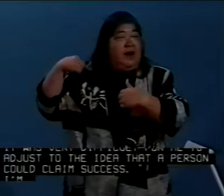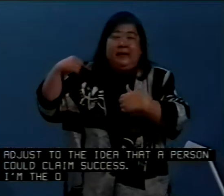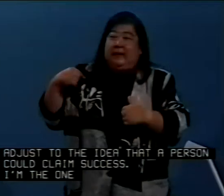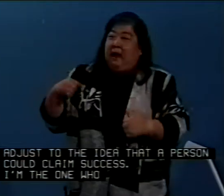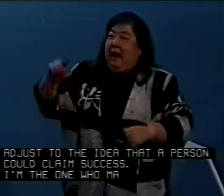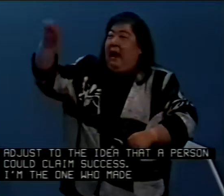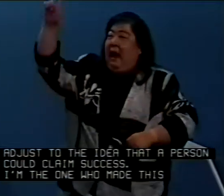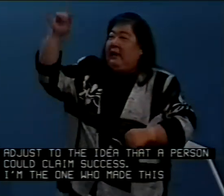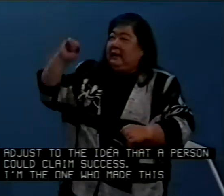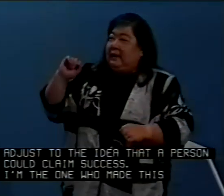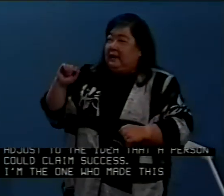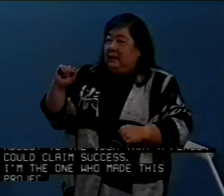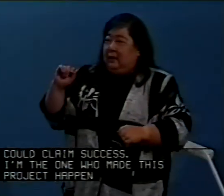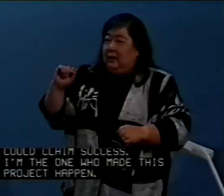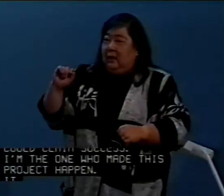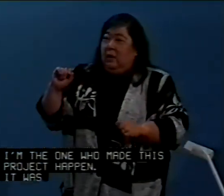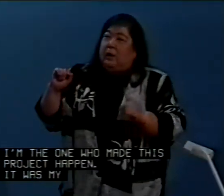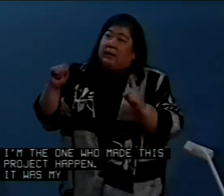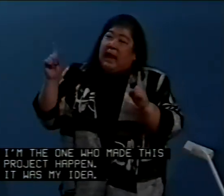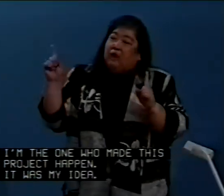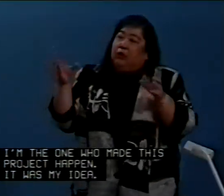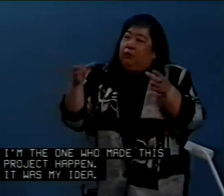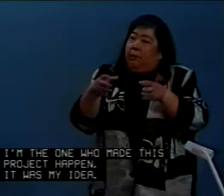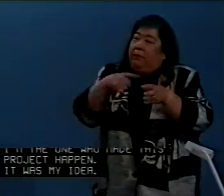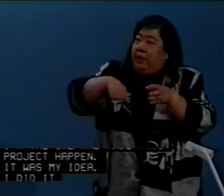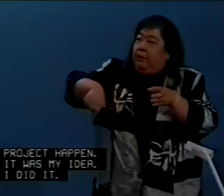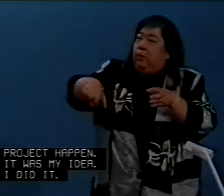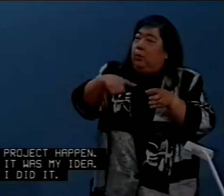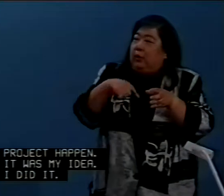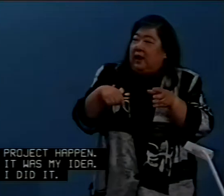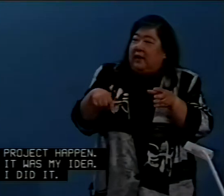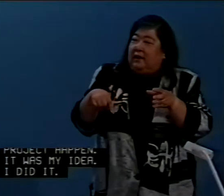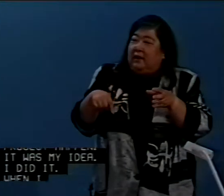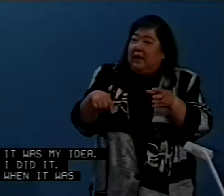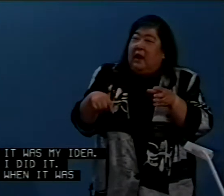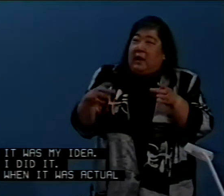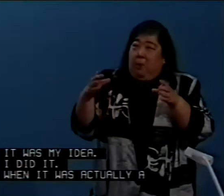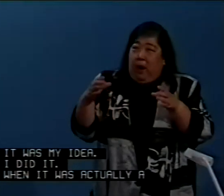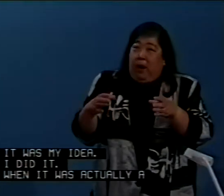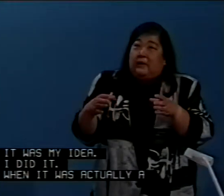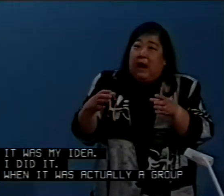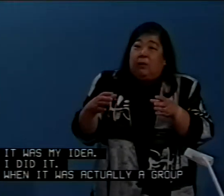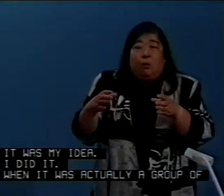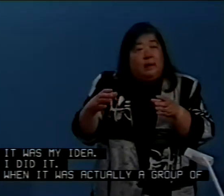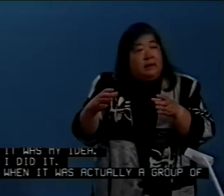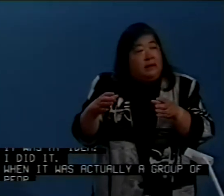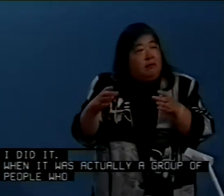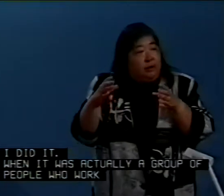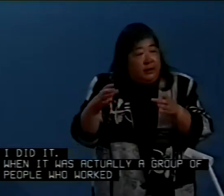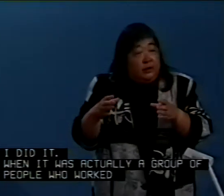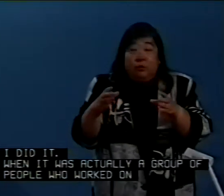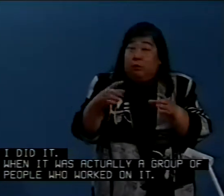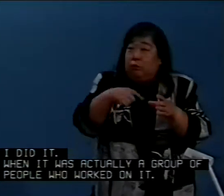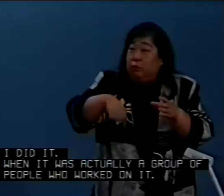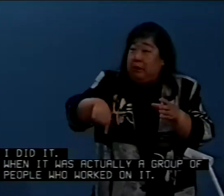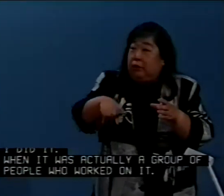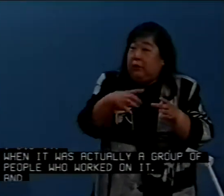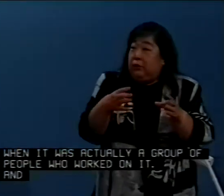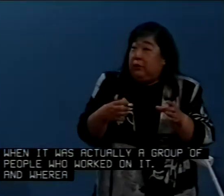idea. I did it. When it was actually a group of people who worked on it. And whereas I would want to give credence to the group and credit to the